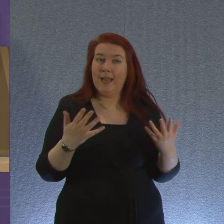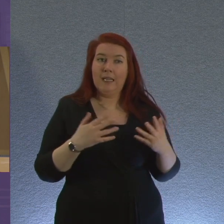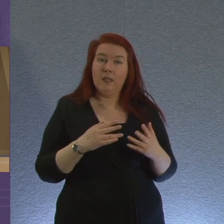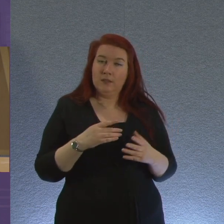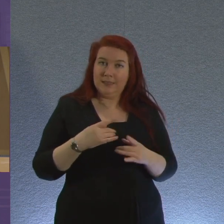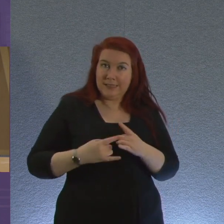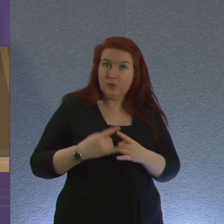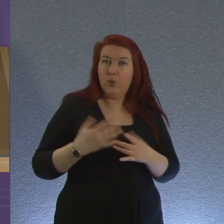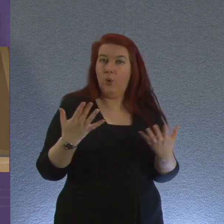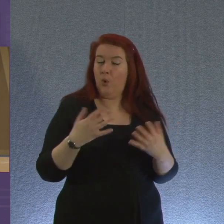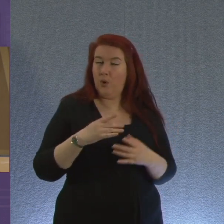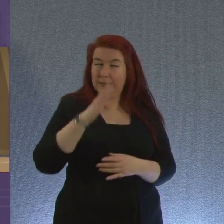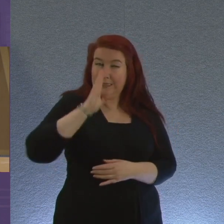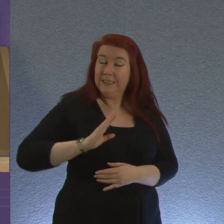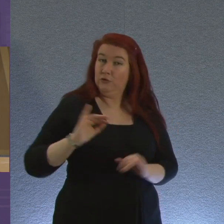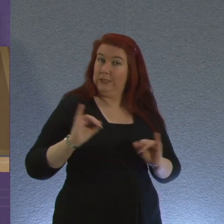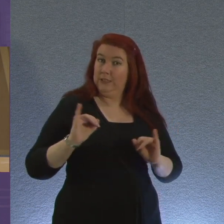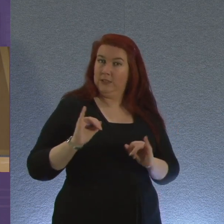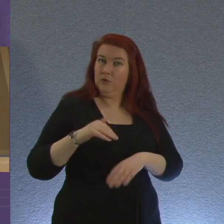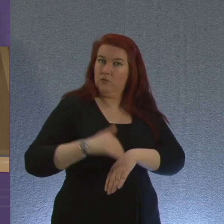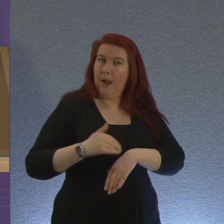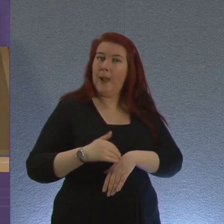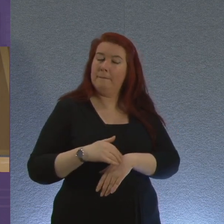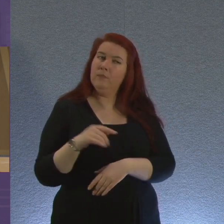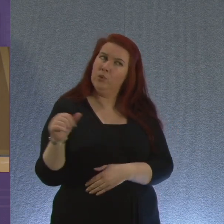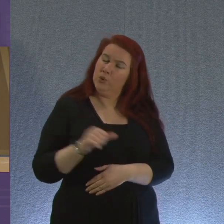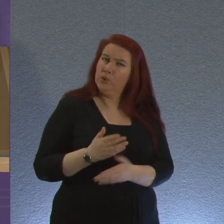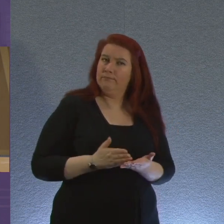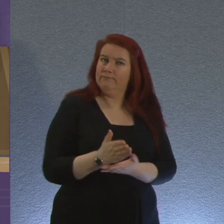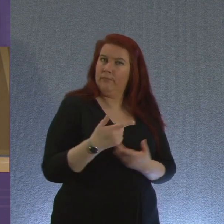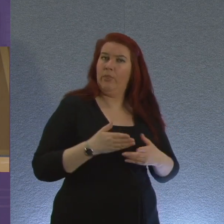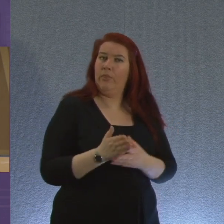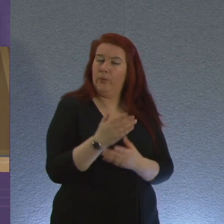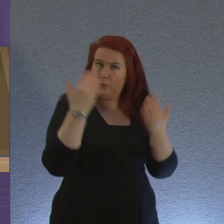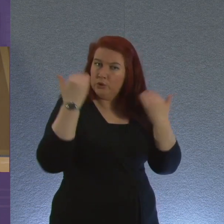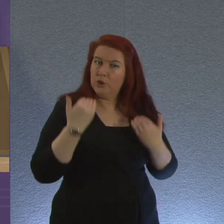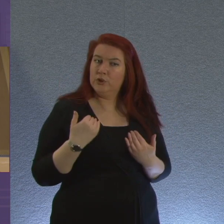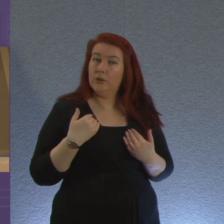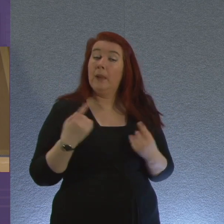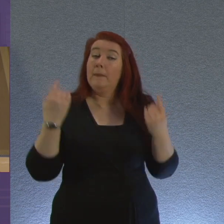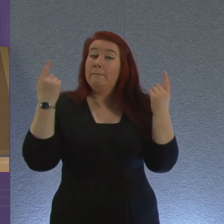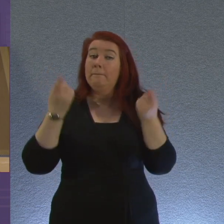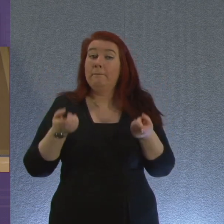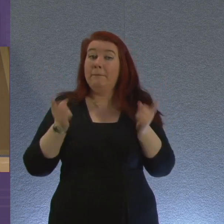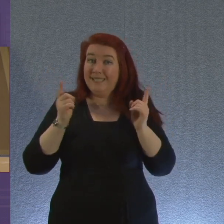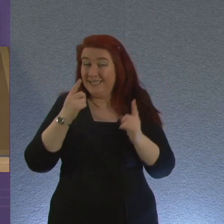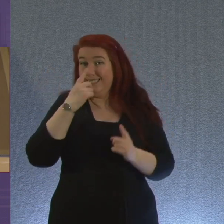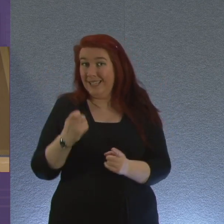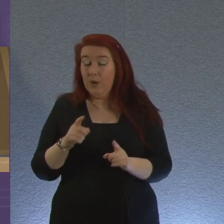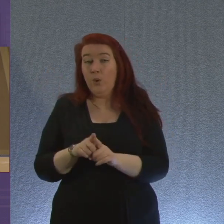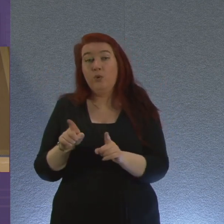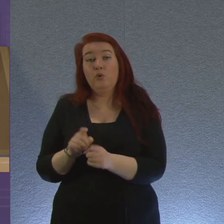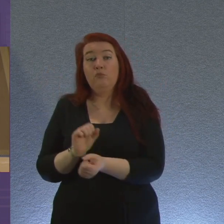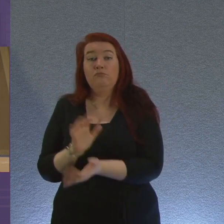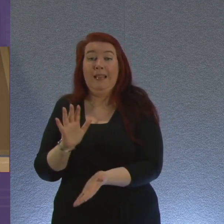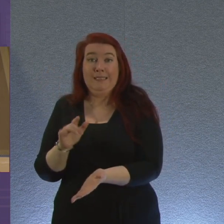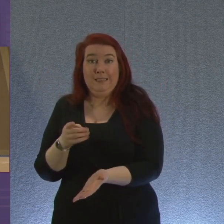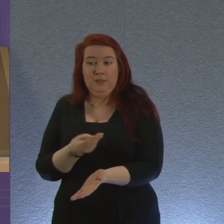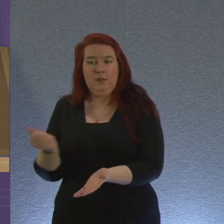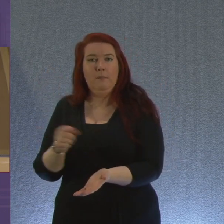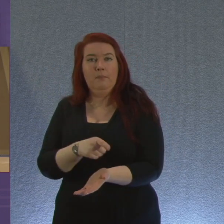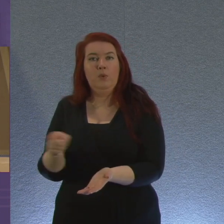crimes. Ministers will have the powers through secondary legislation to release certain classes of prisoners, but of course this is subject